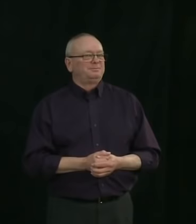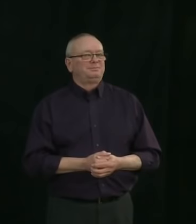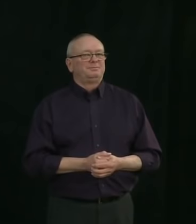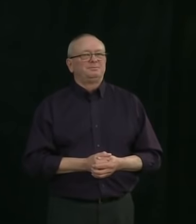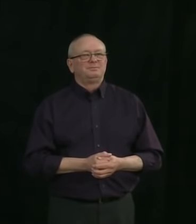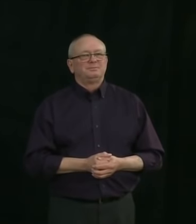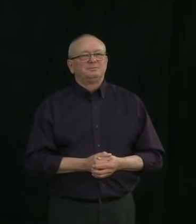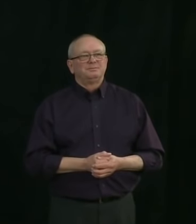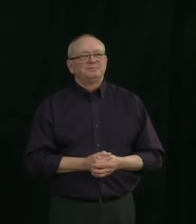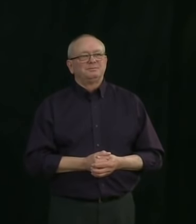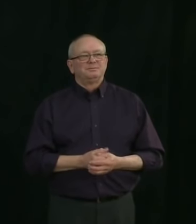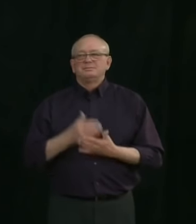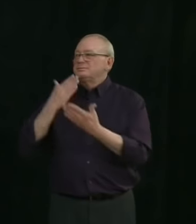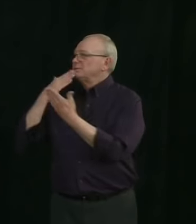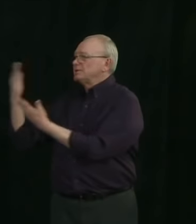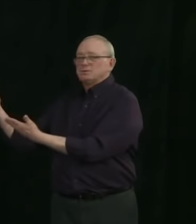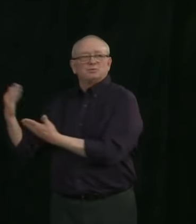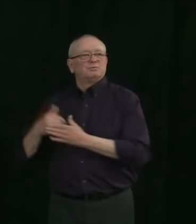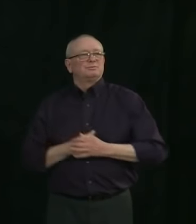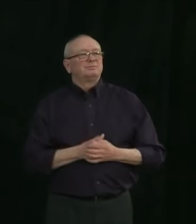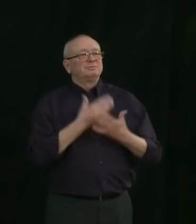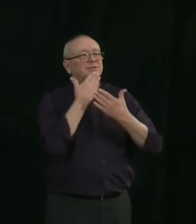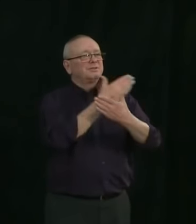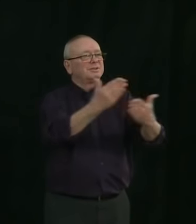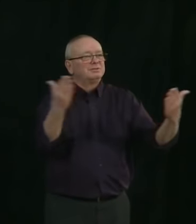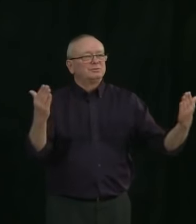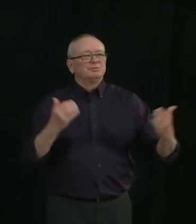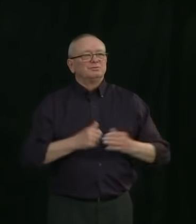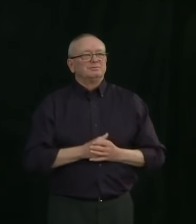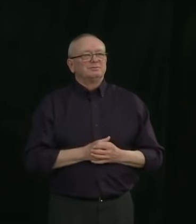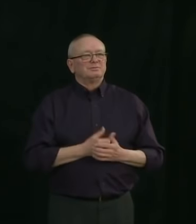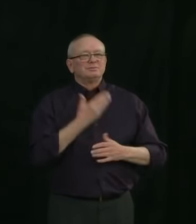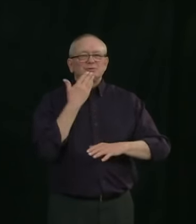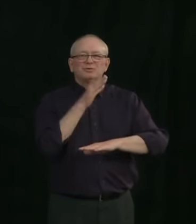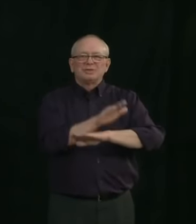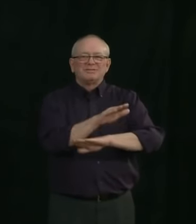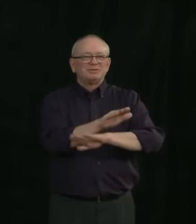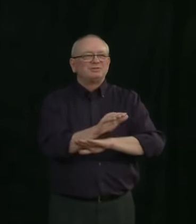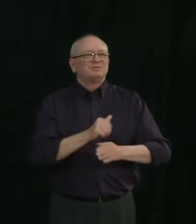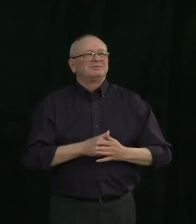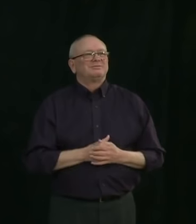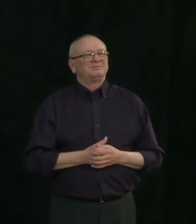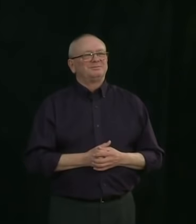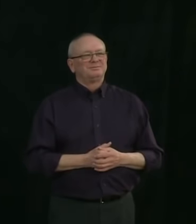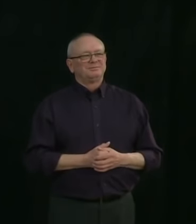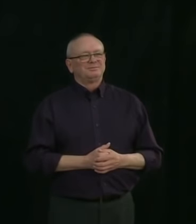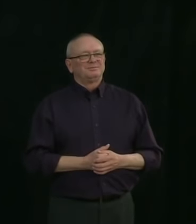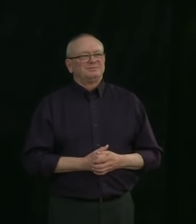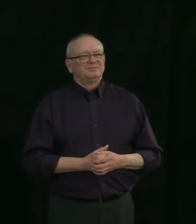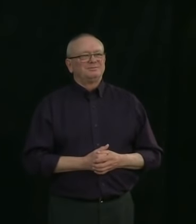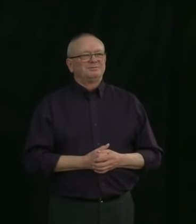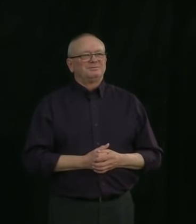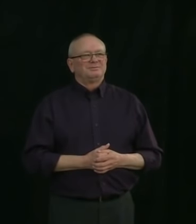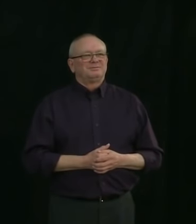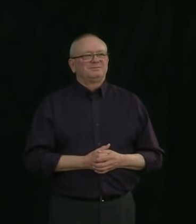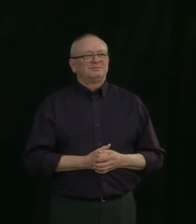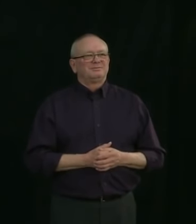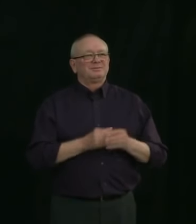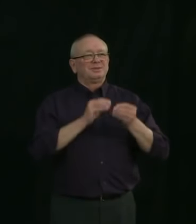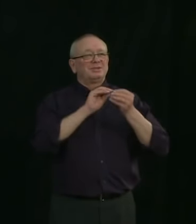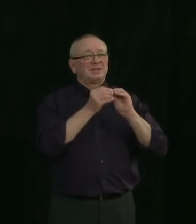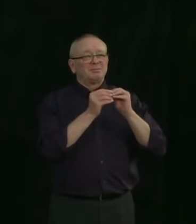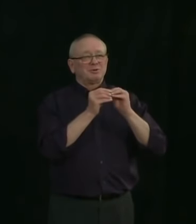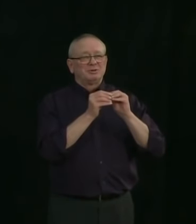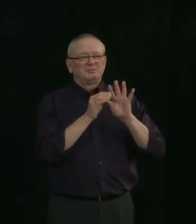Thank you, Minister. Thank you and good afternoon. Today, before I talk about our new numbers, I want to tell you that I have